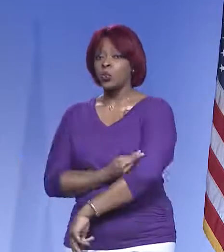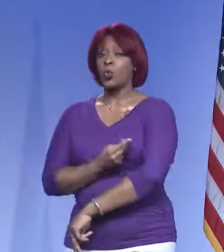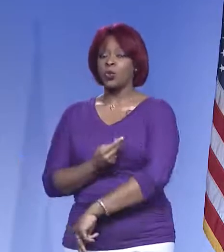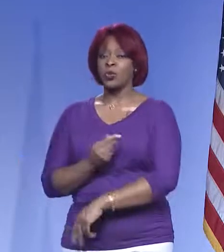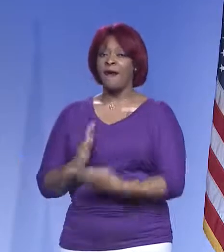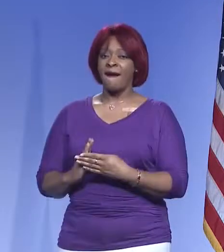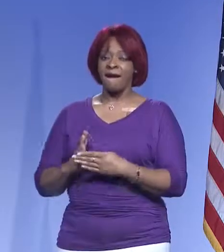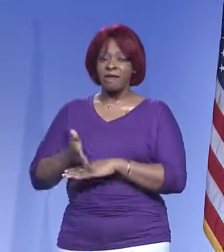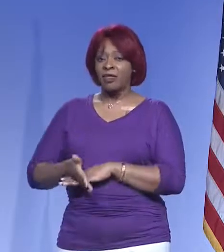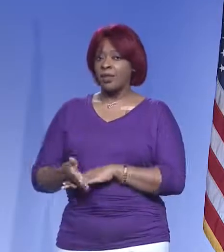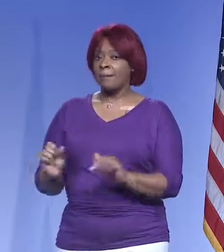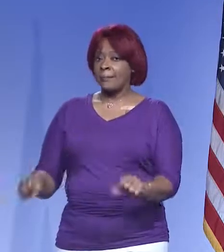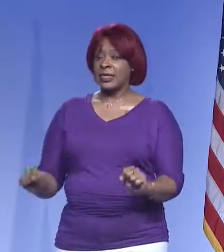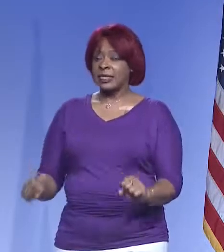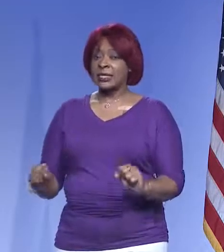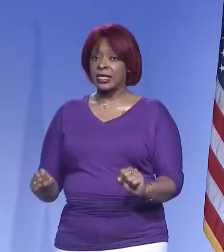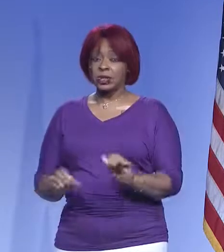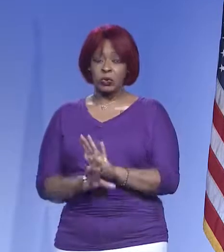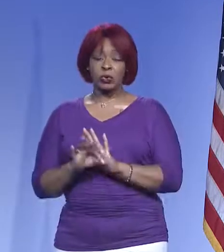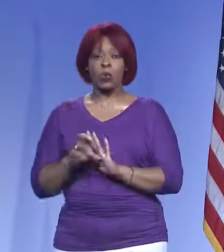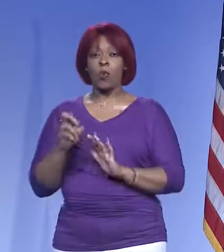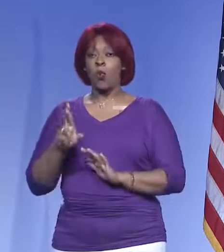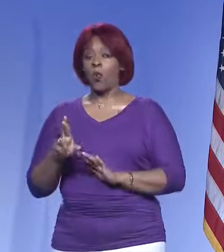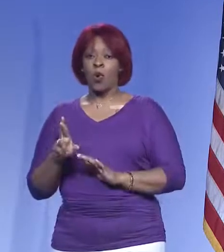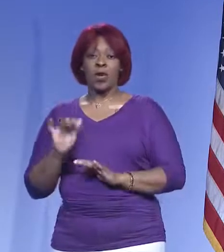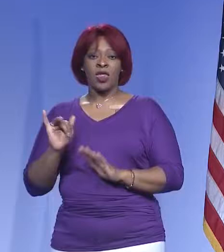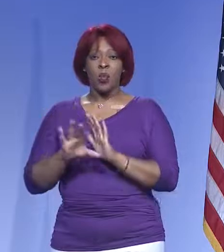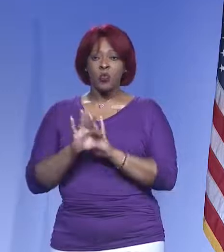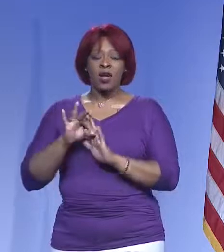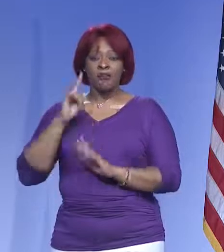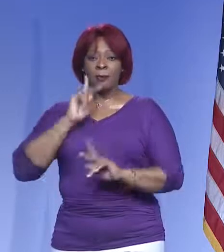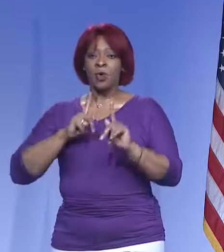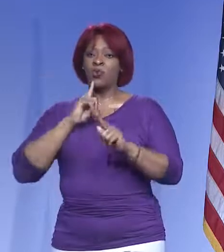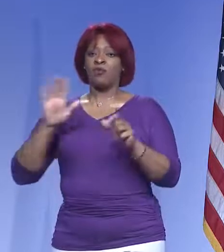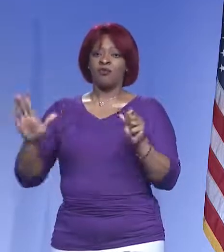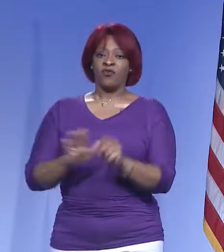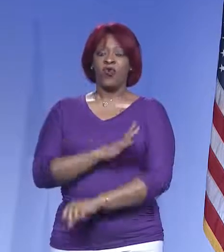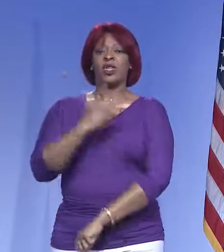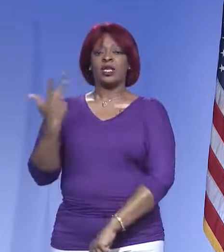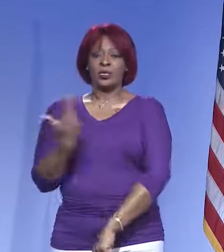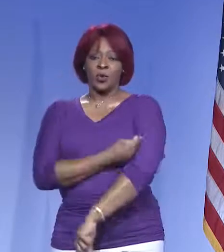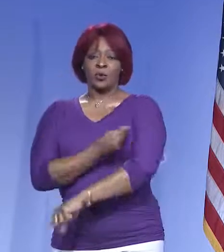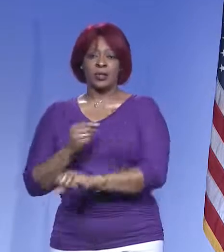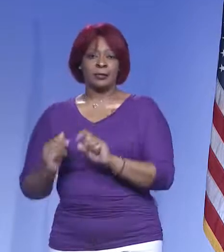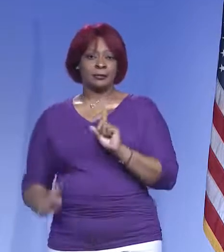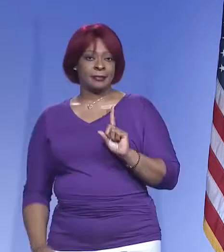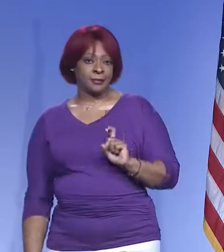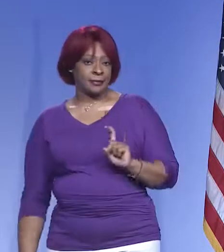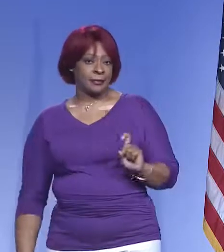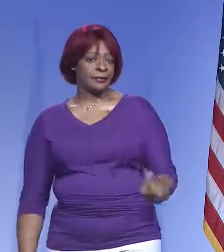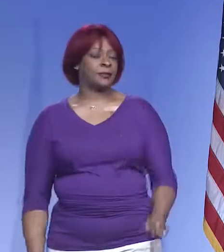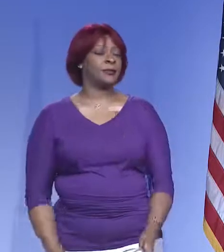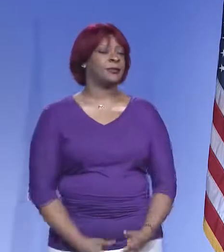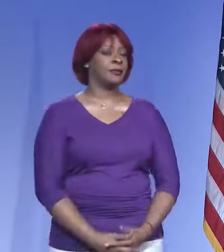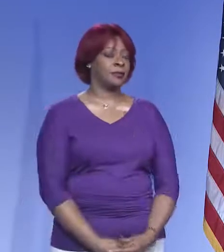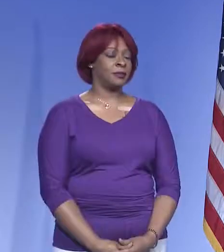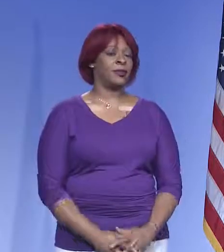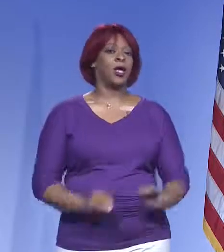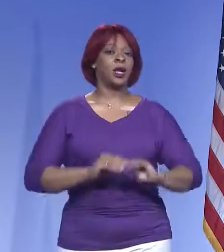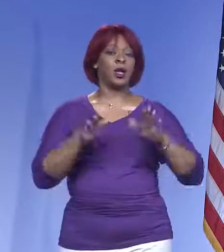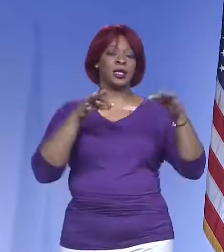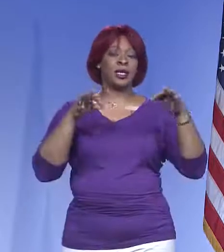dose after potentially being chosen, or is this raffle only for people who have received both doses of the vaccine? Right, well, to be clear,